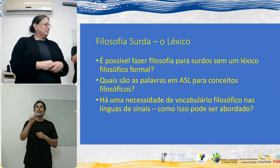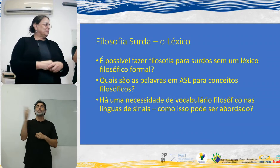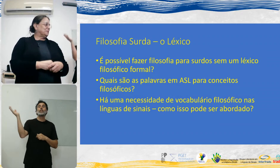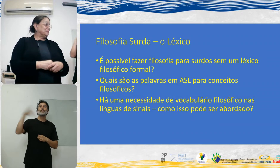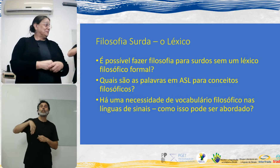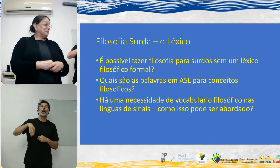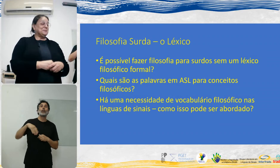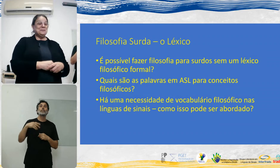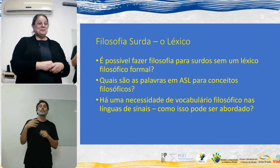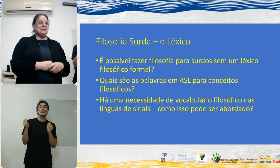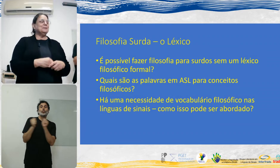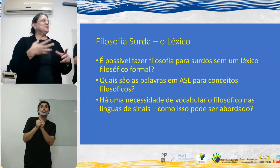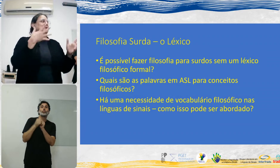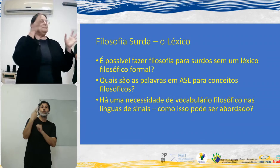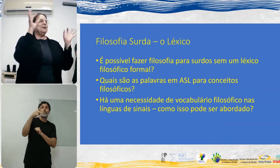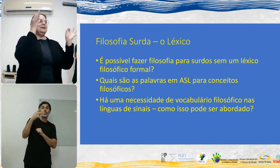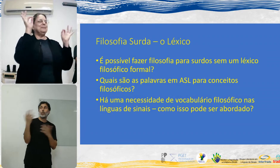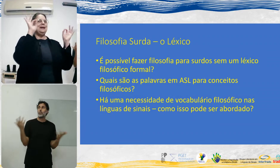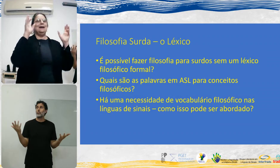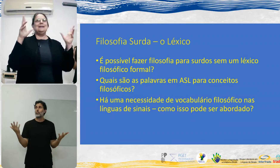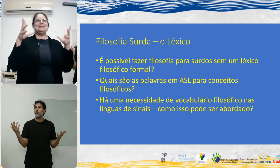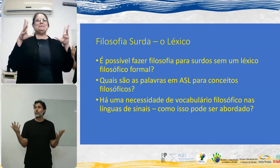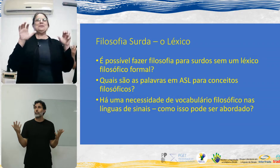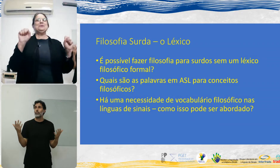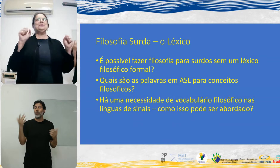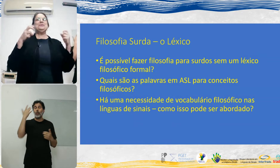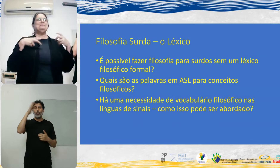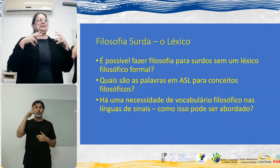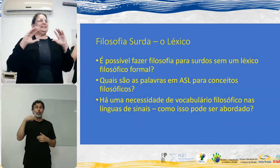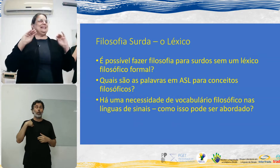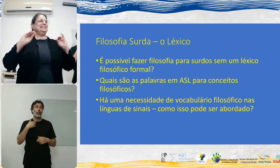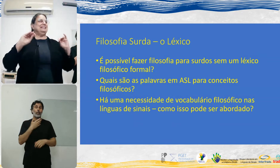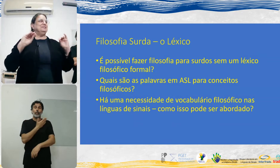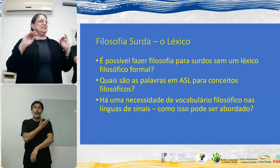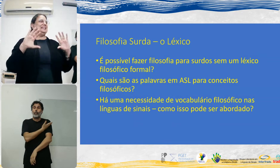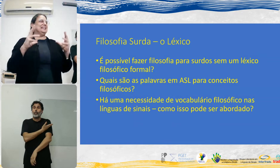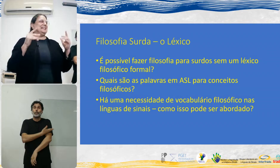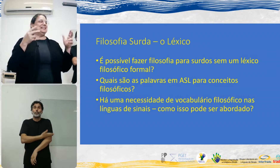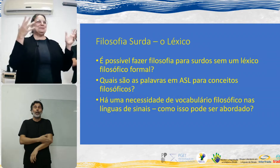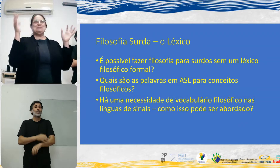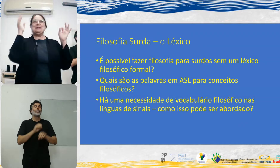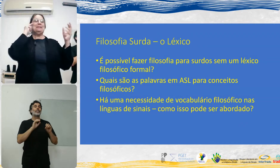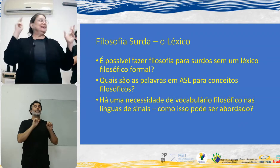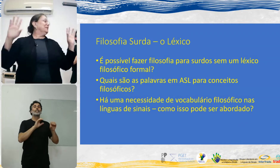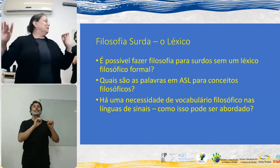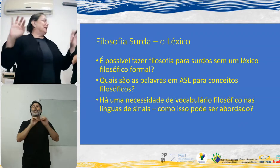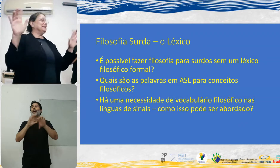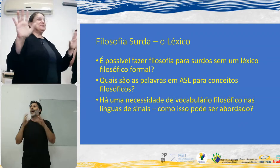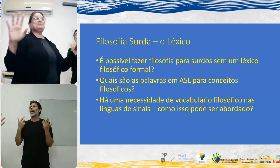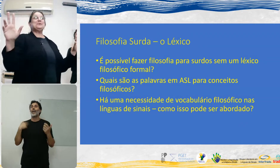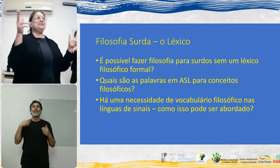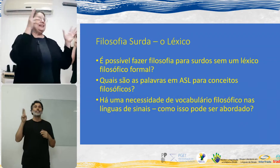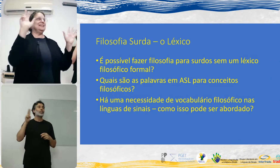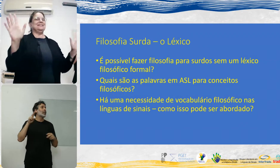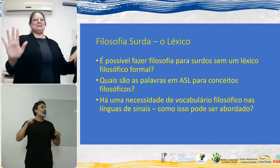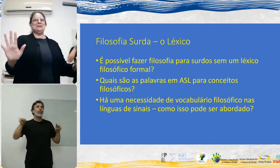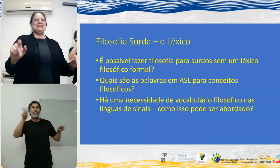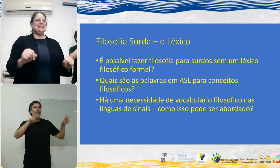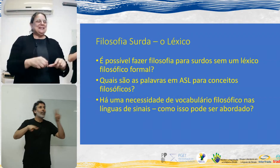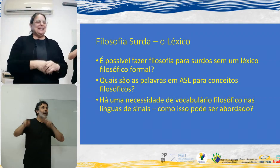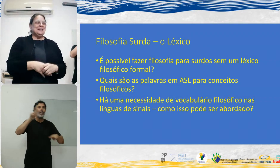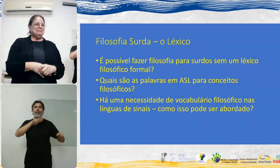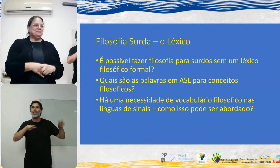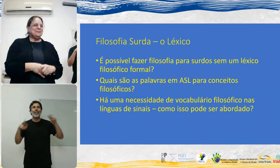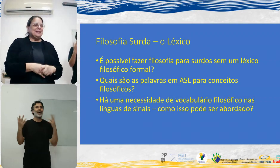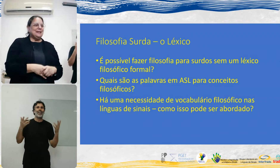you? I'm sorry, my eyes, I'm so used to being like teaching in a classroom and I'm like, oh, hands are moving. So